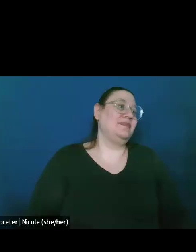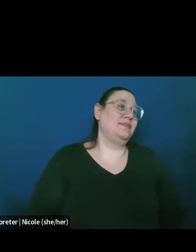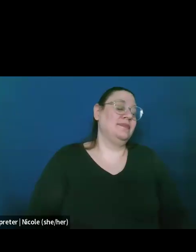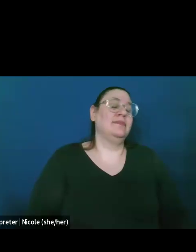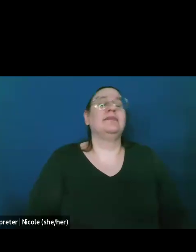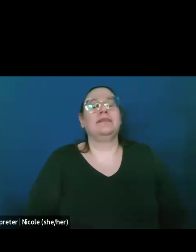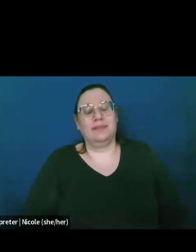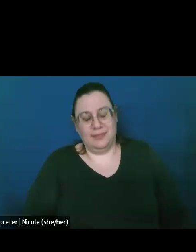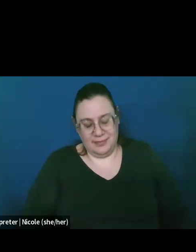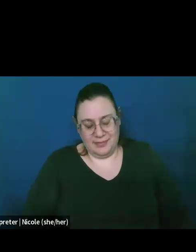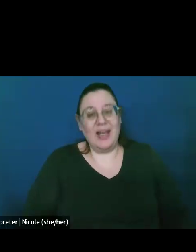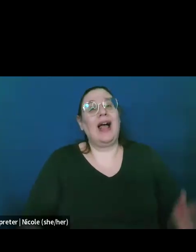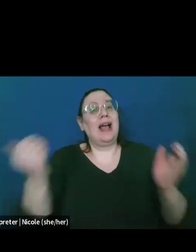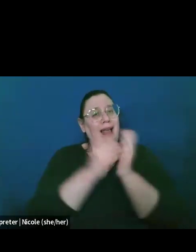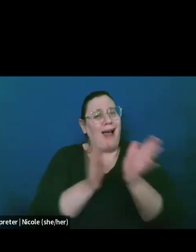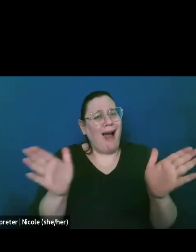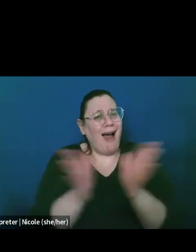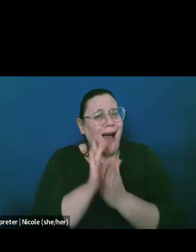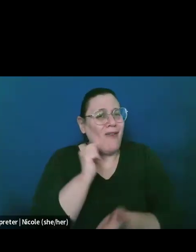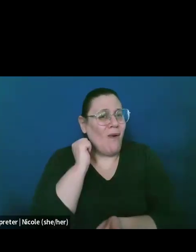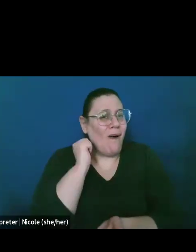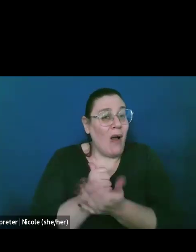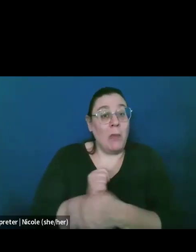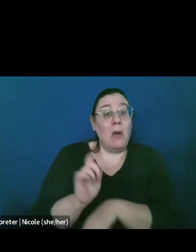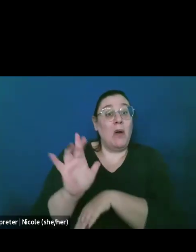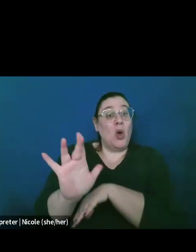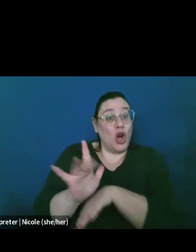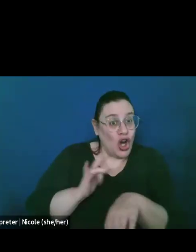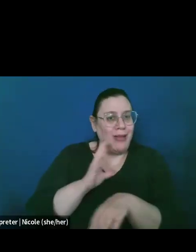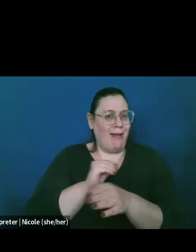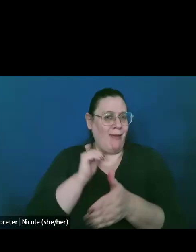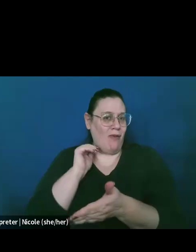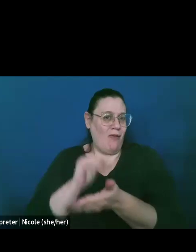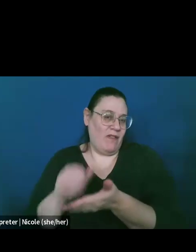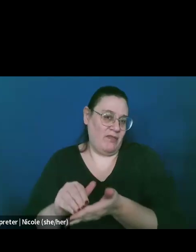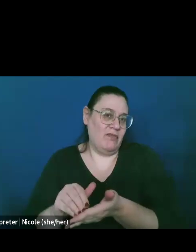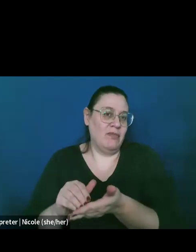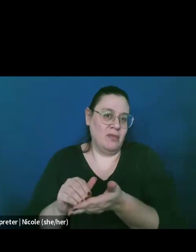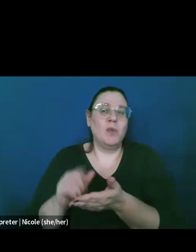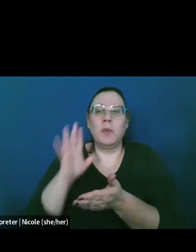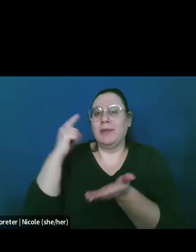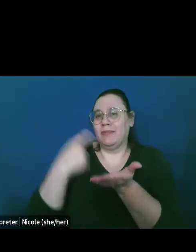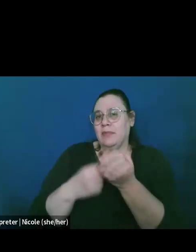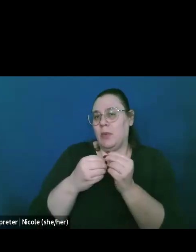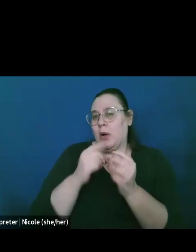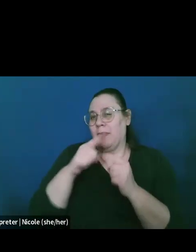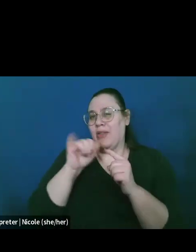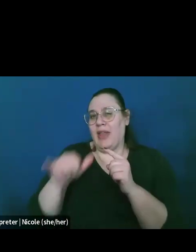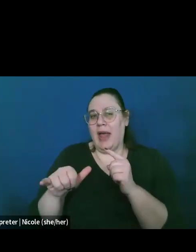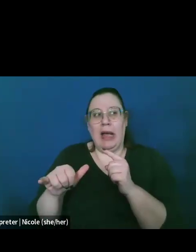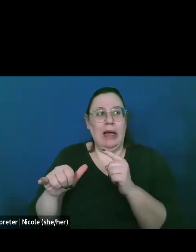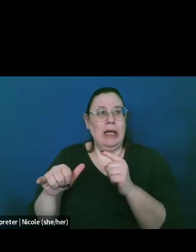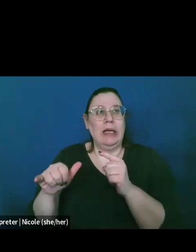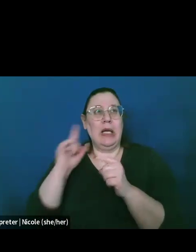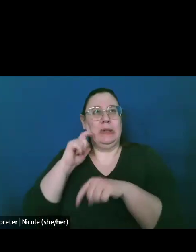And again, remember to ask for help early and often. And we'll talk a little bit about that in resources. I can see we're coming closer